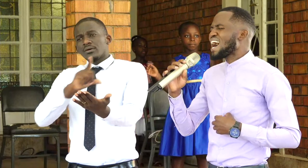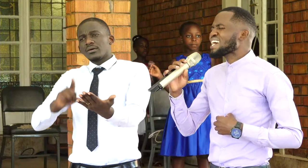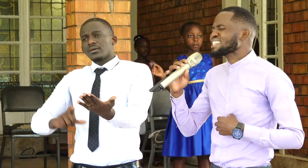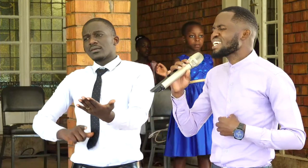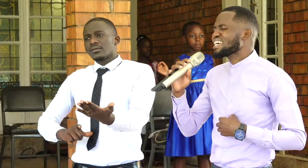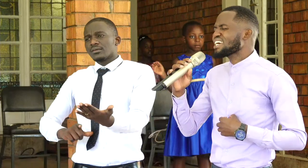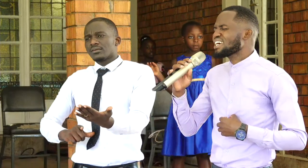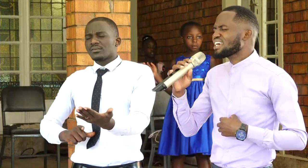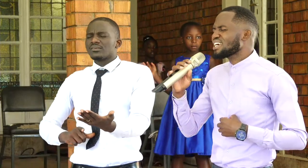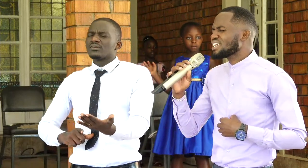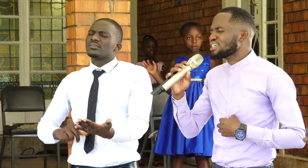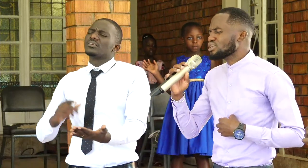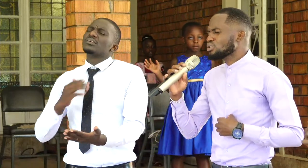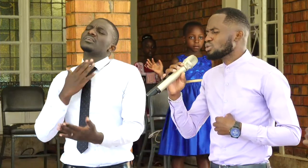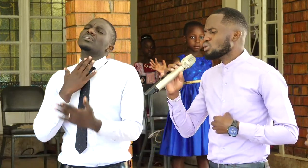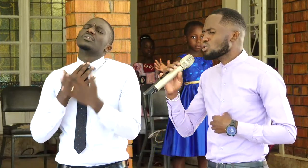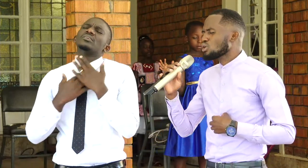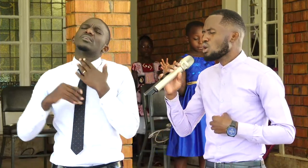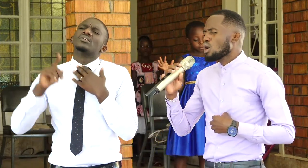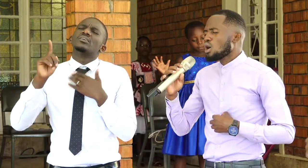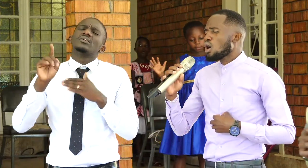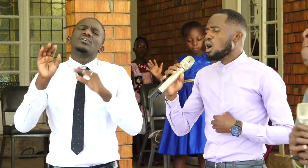Lord, I need